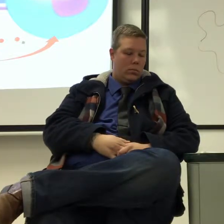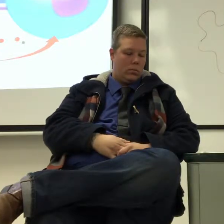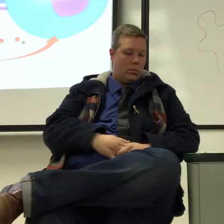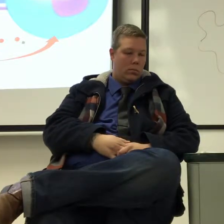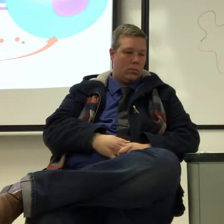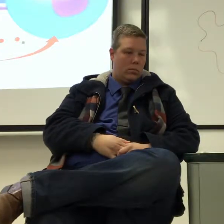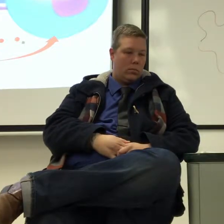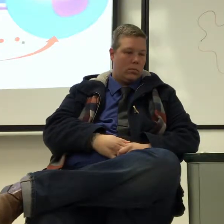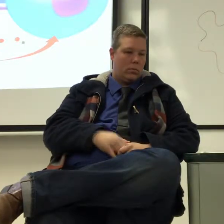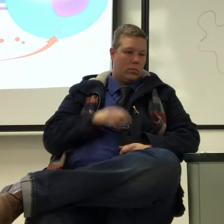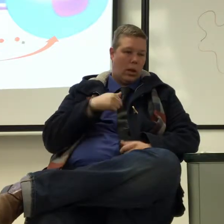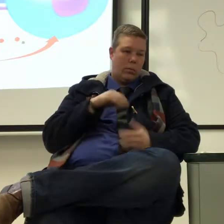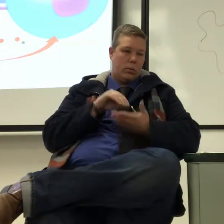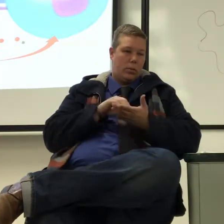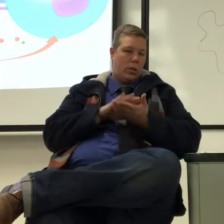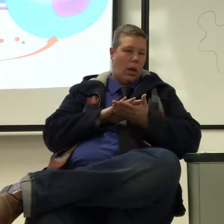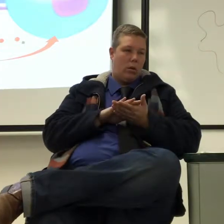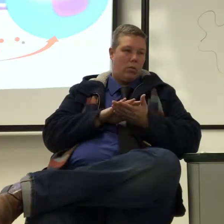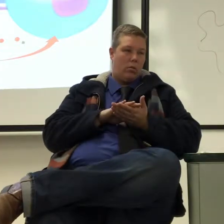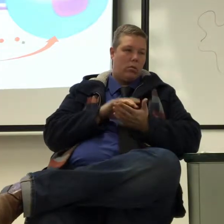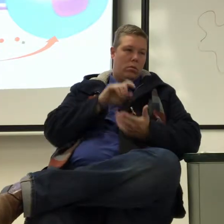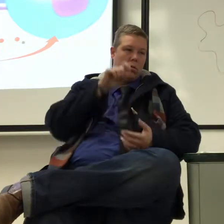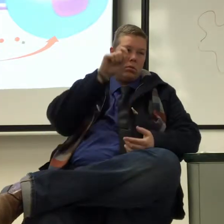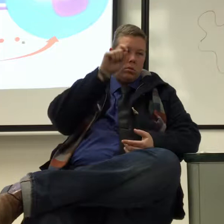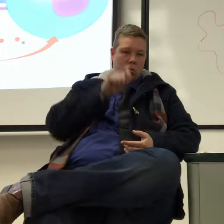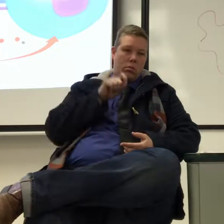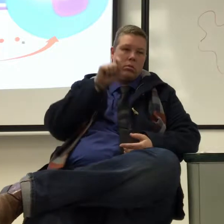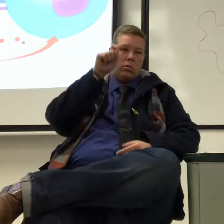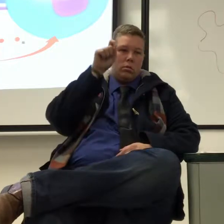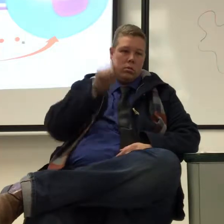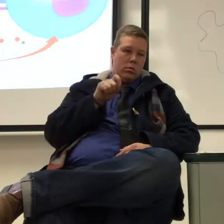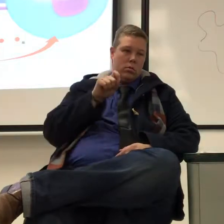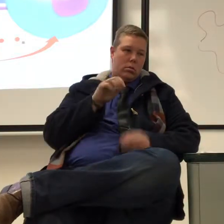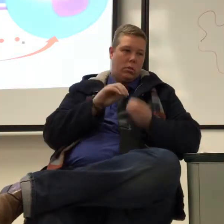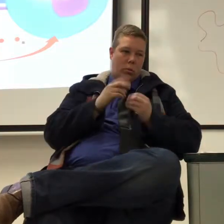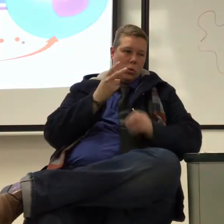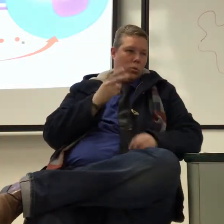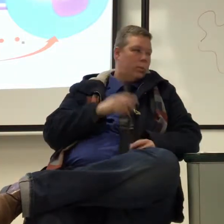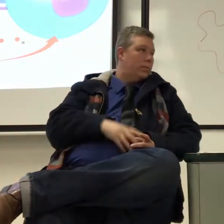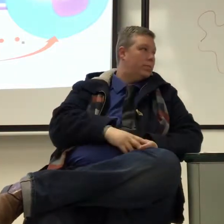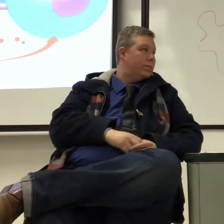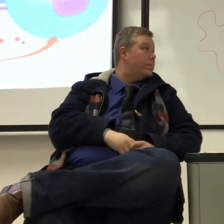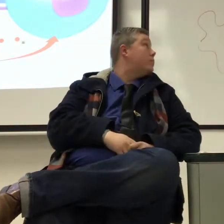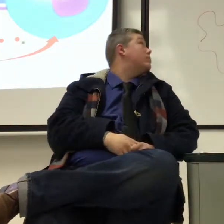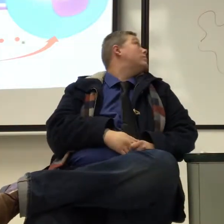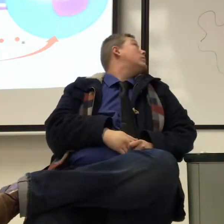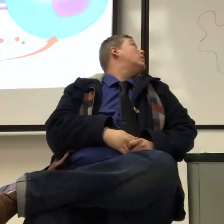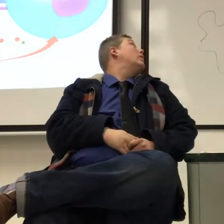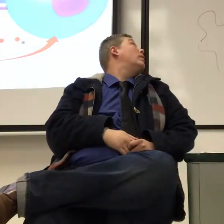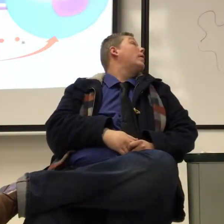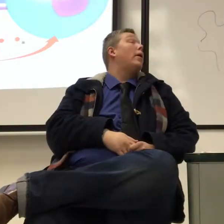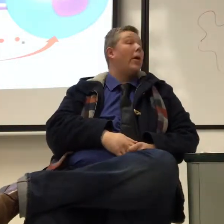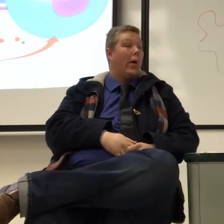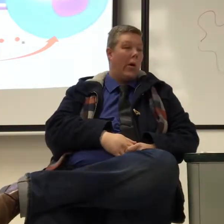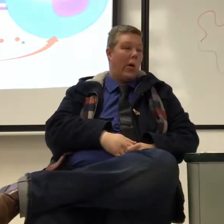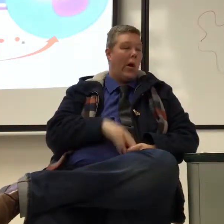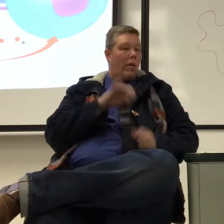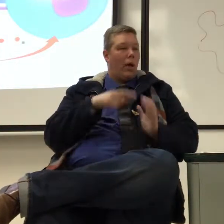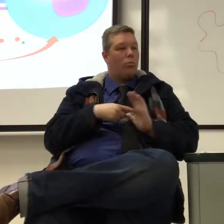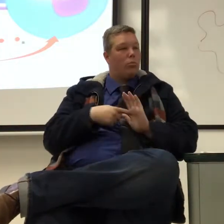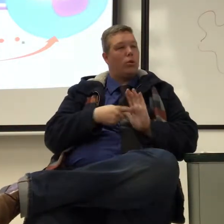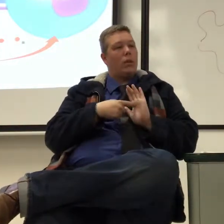I'll just put a Roman numeral 2 for MHC class 2. And it's presenting a piece of